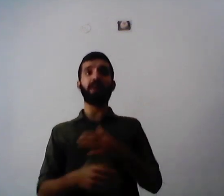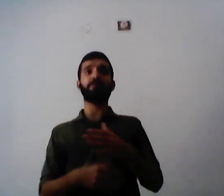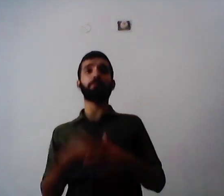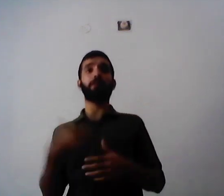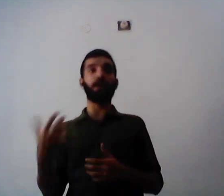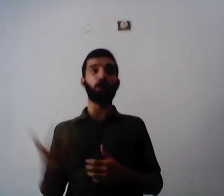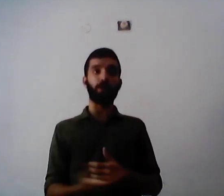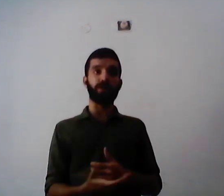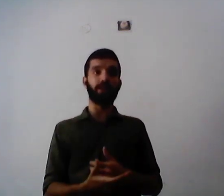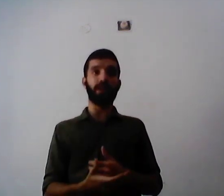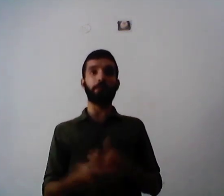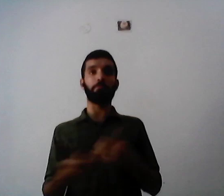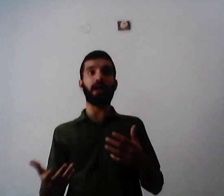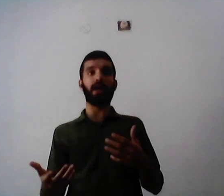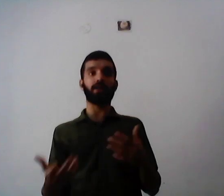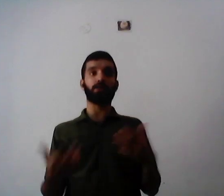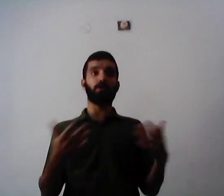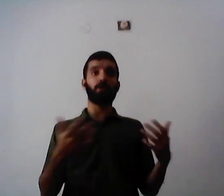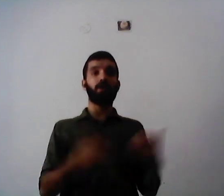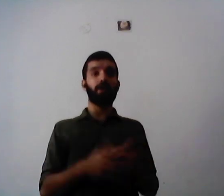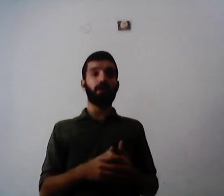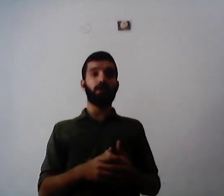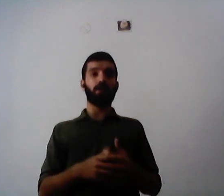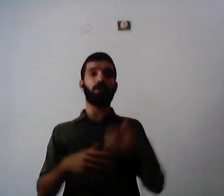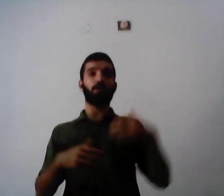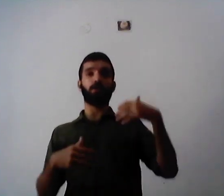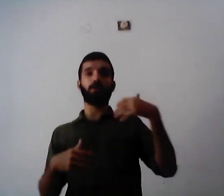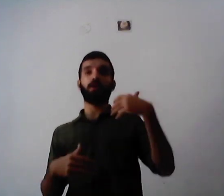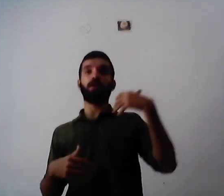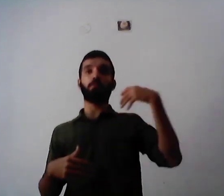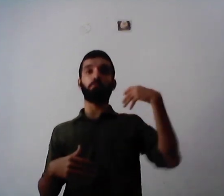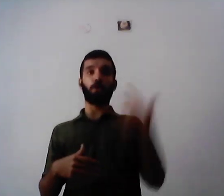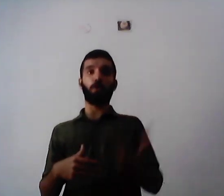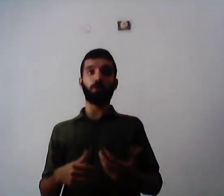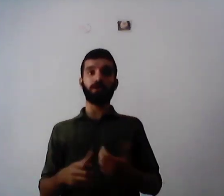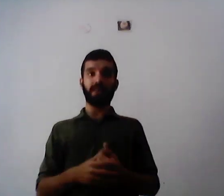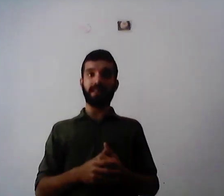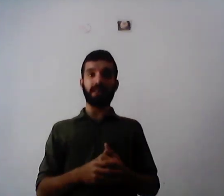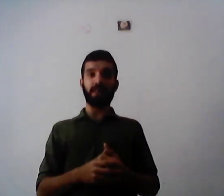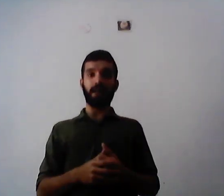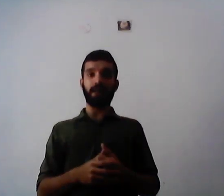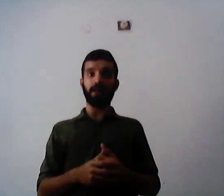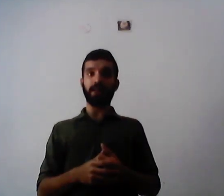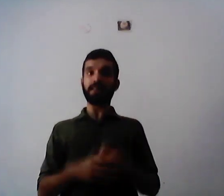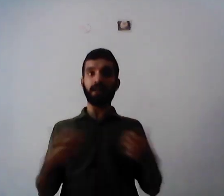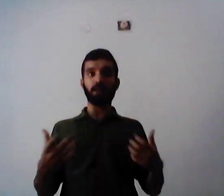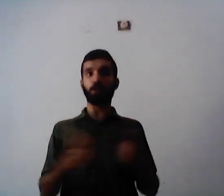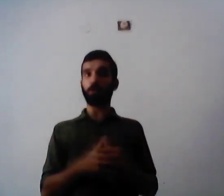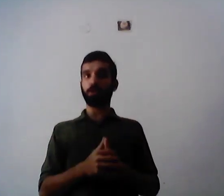some alloys like brass or bronze, etc., is that a solution?